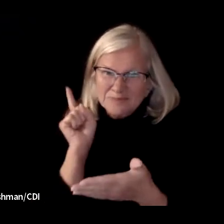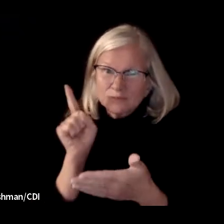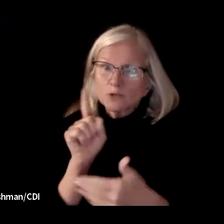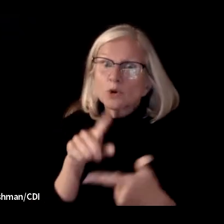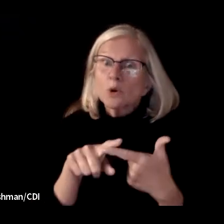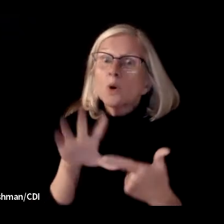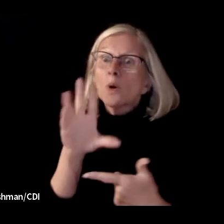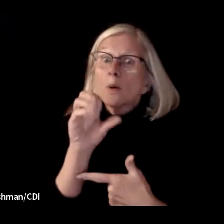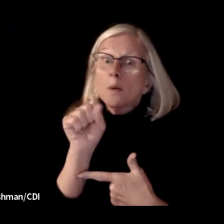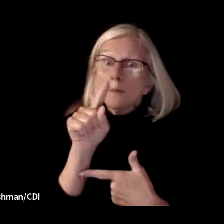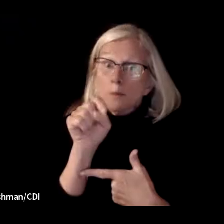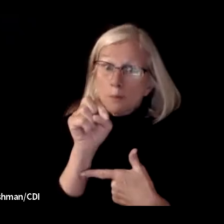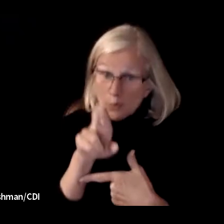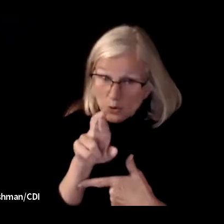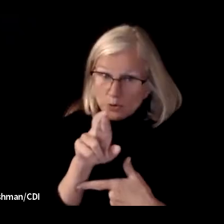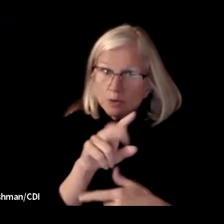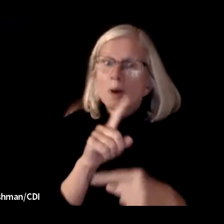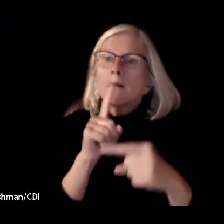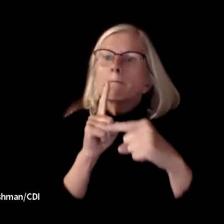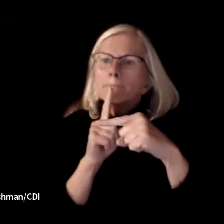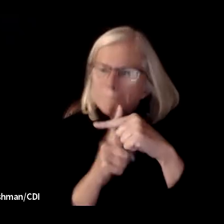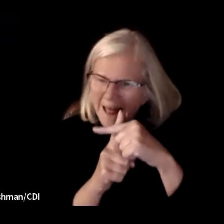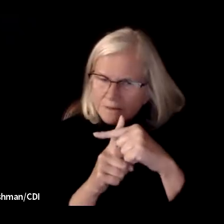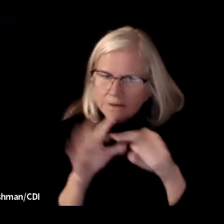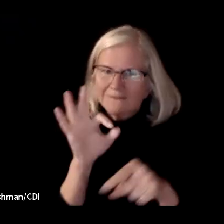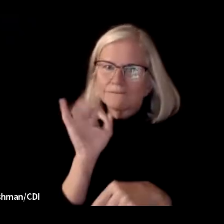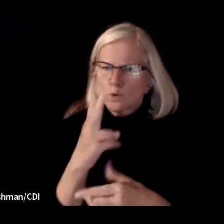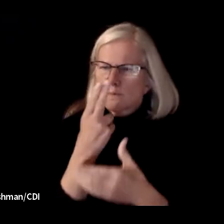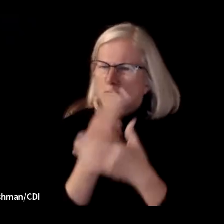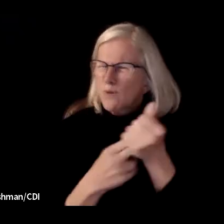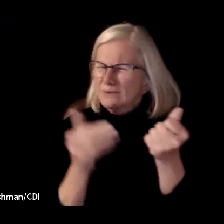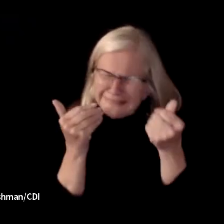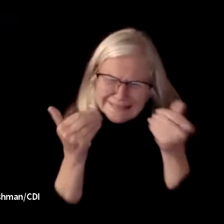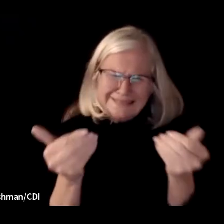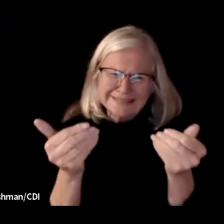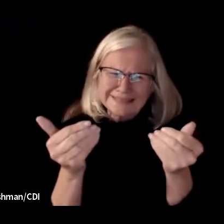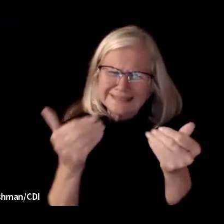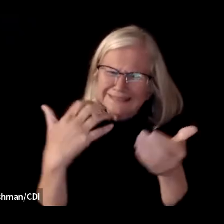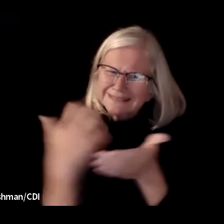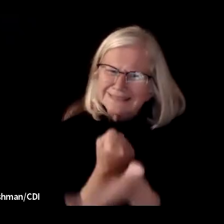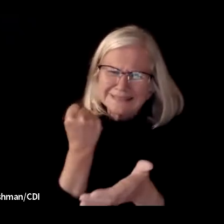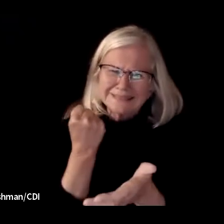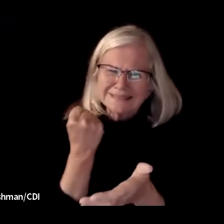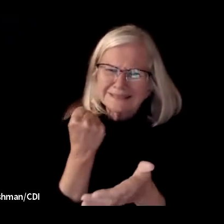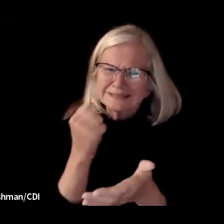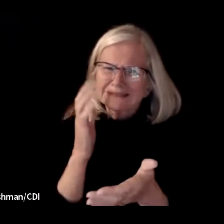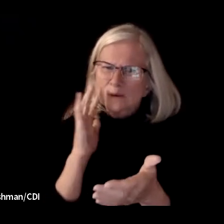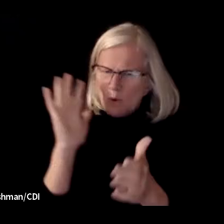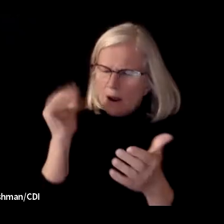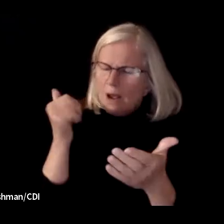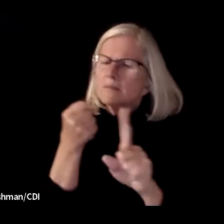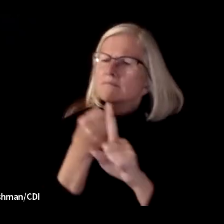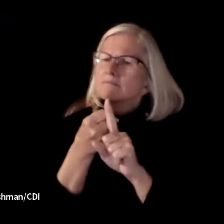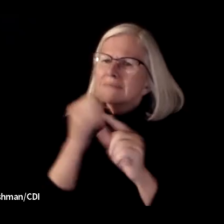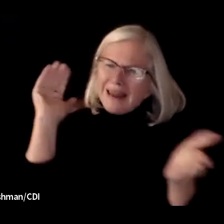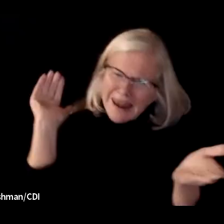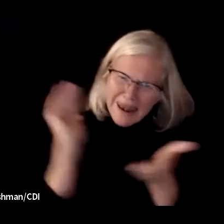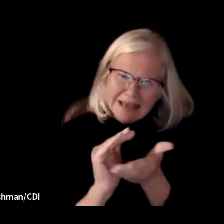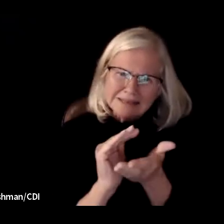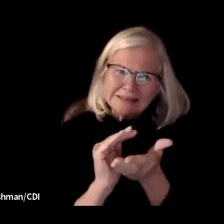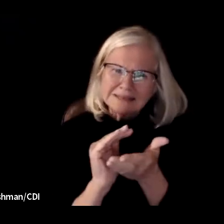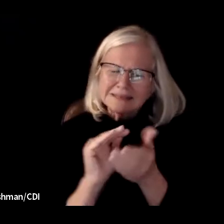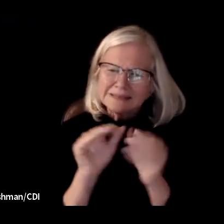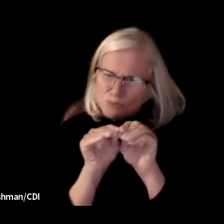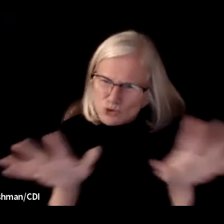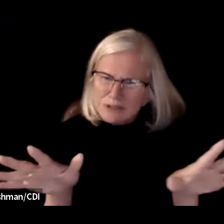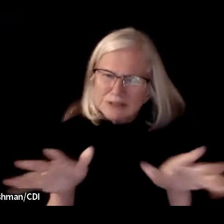yet vaccinated. And I think if we look at the impact of how we were able to mitigate even influenza in our communities